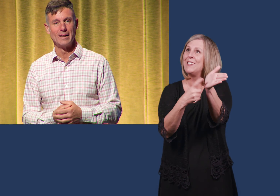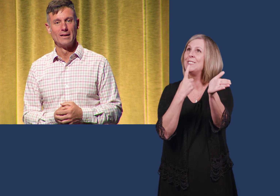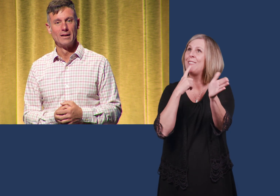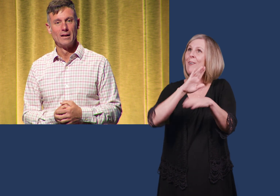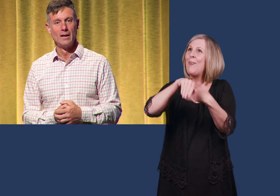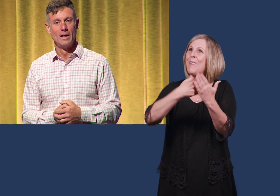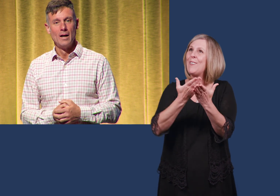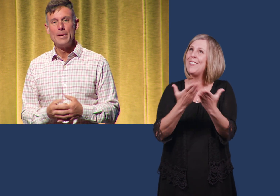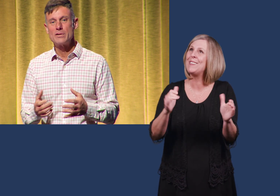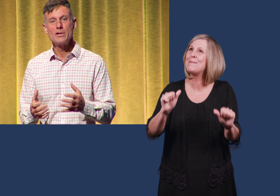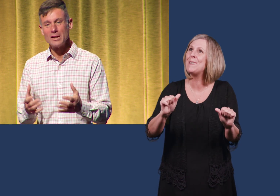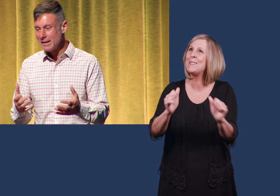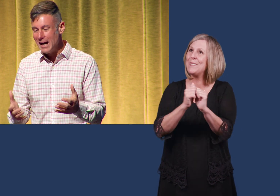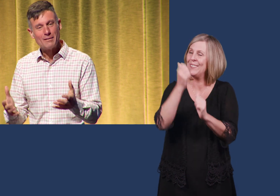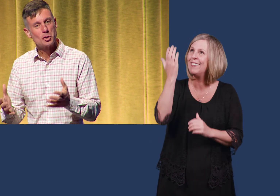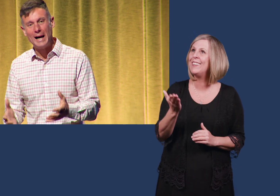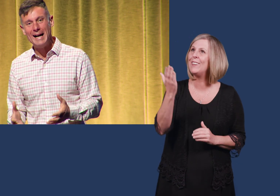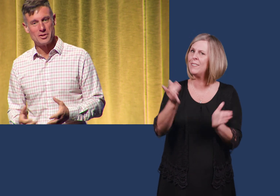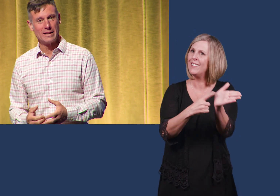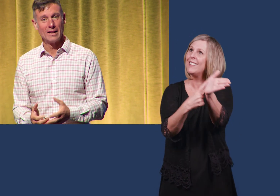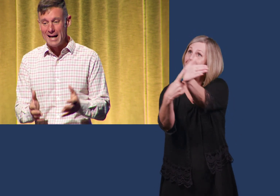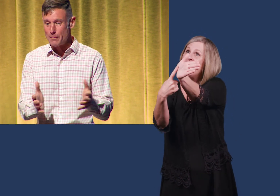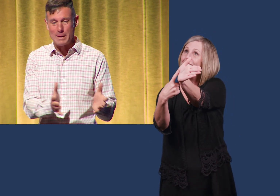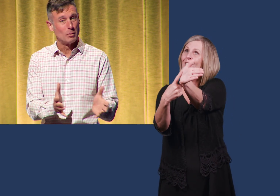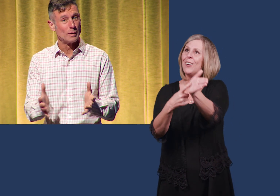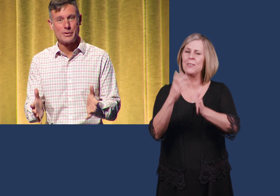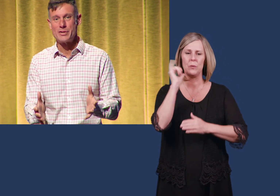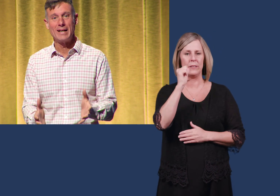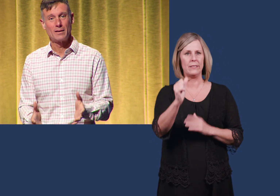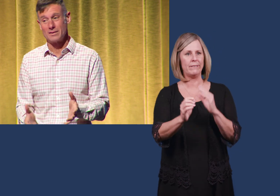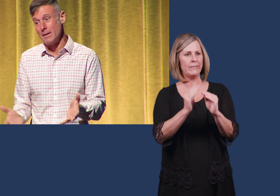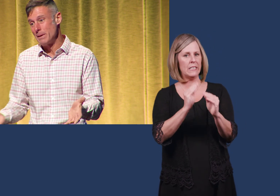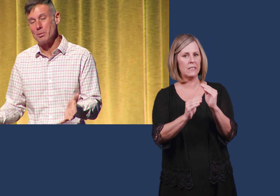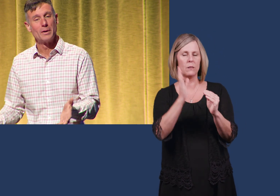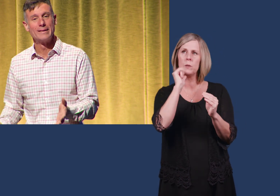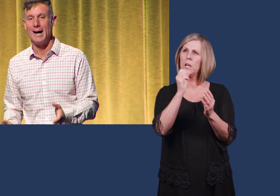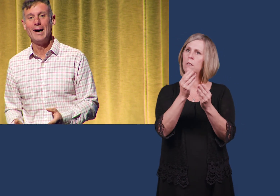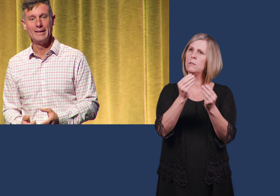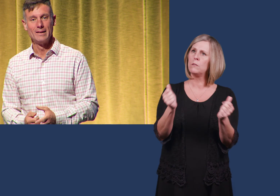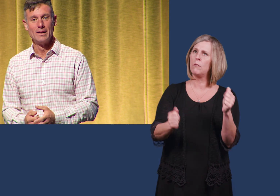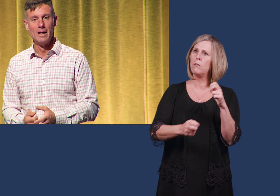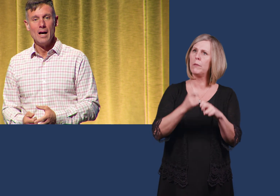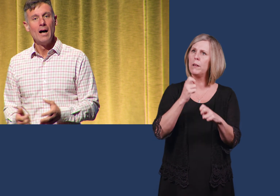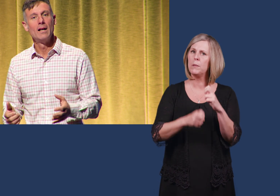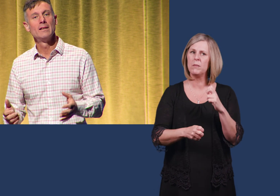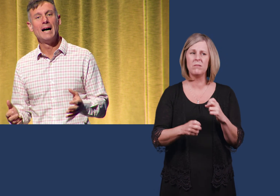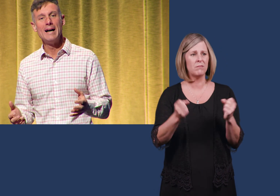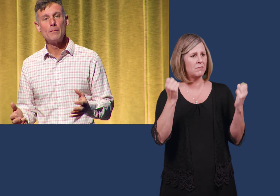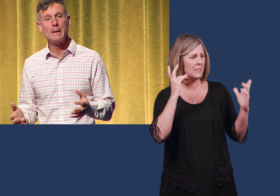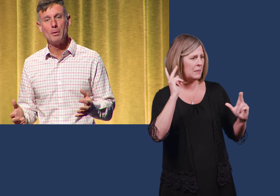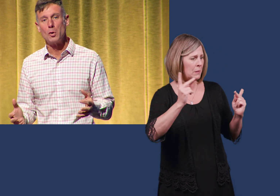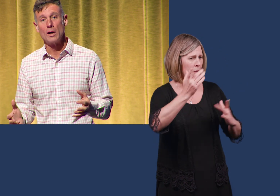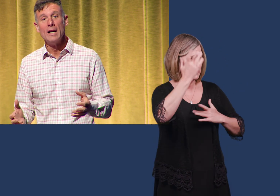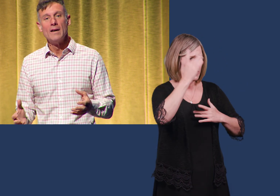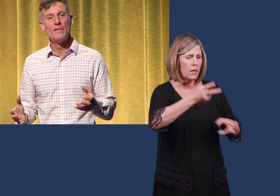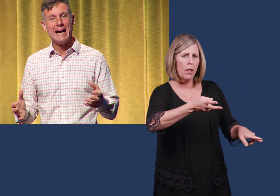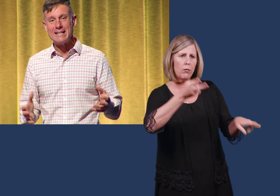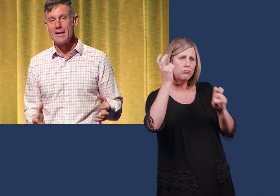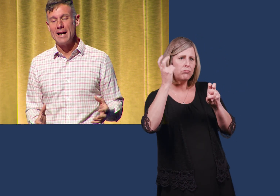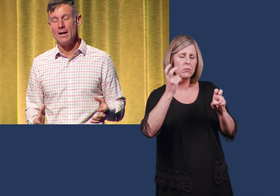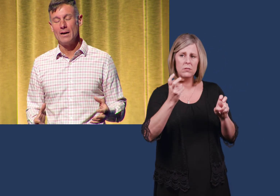fix it? Because there's a lot of tragedy, a lot of people who are sick, or some people who are dying. A lot of people who